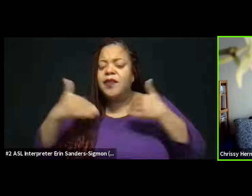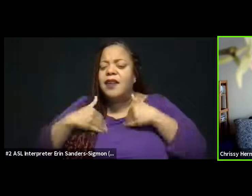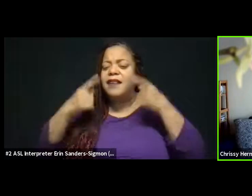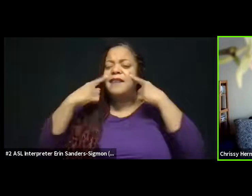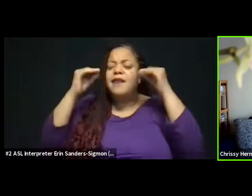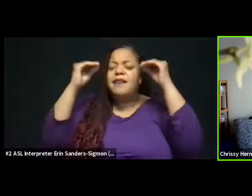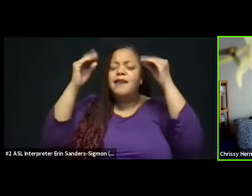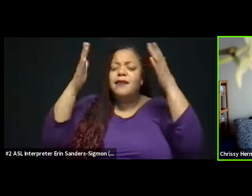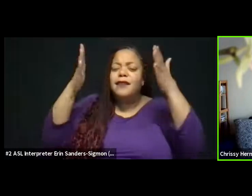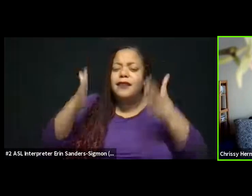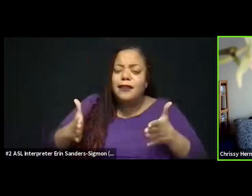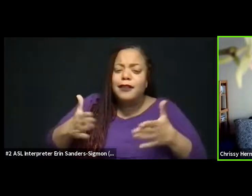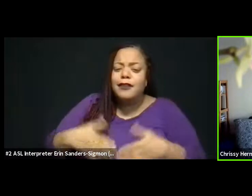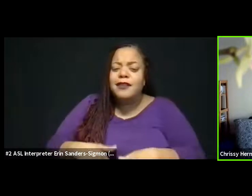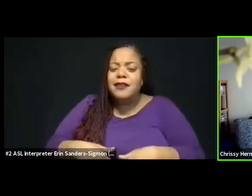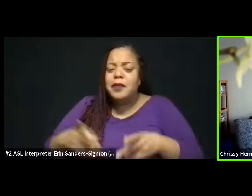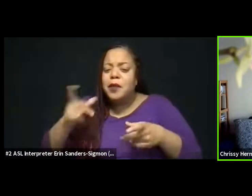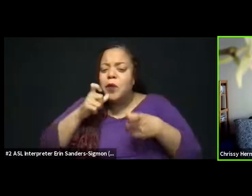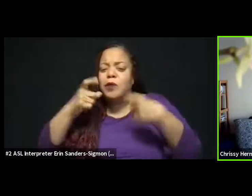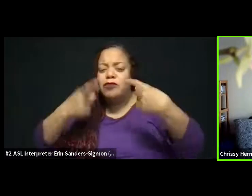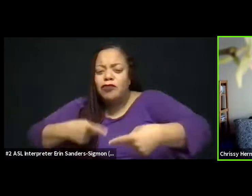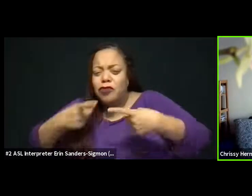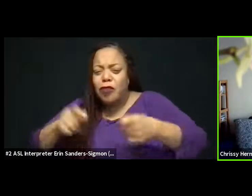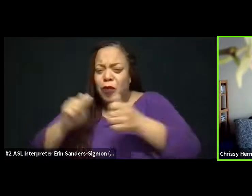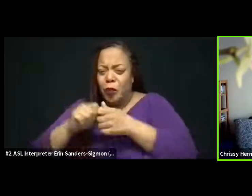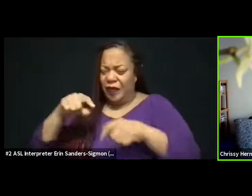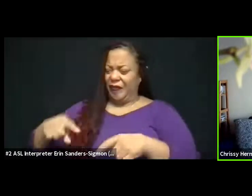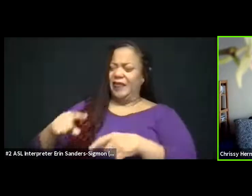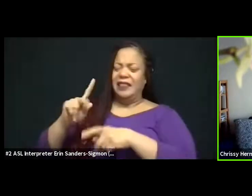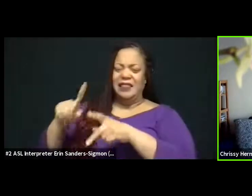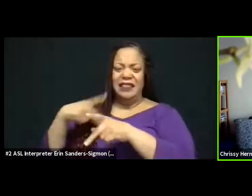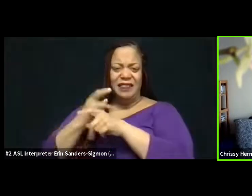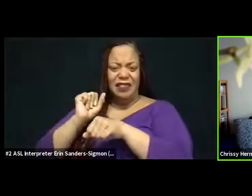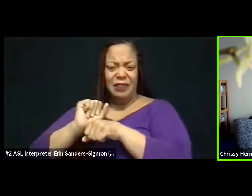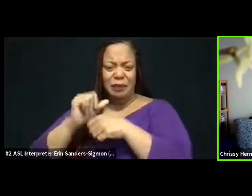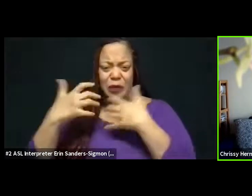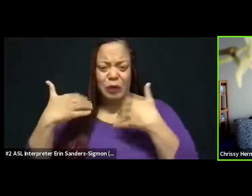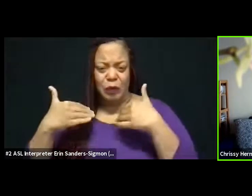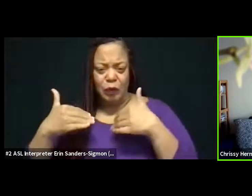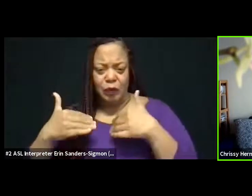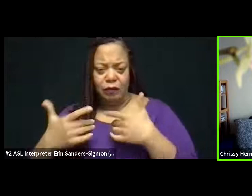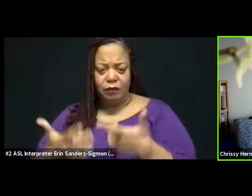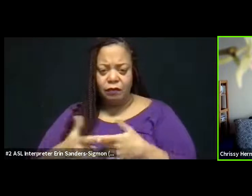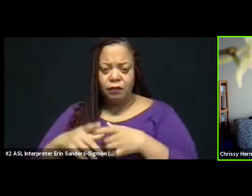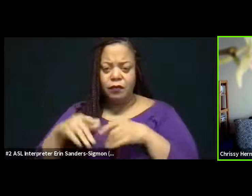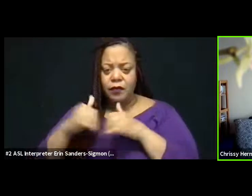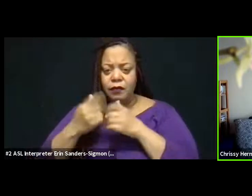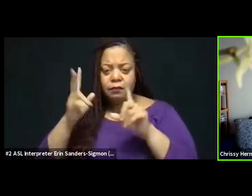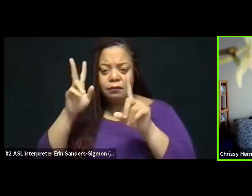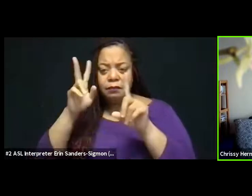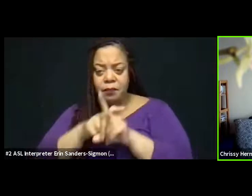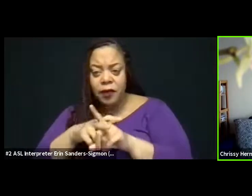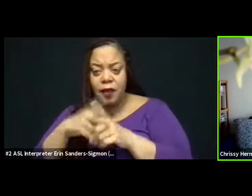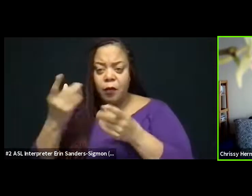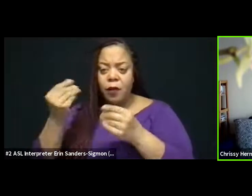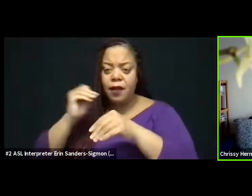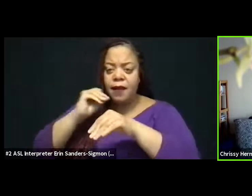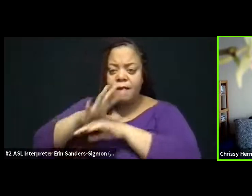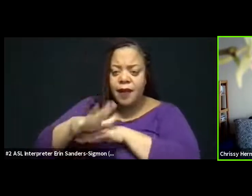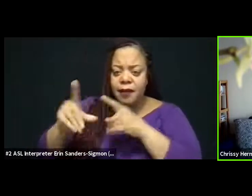work, how to engage with the toolkit, however you want to answer that. And the order we're going to go in